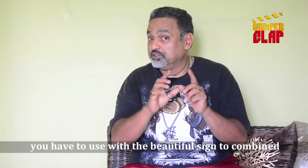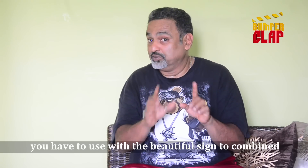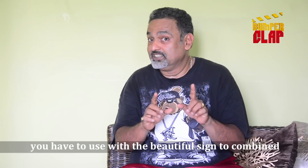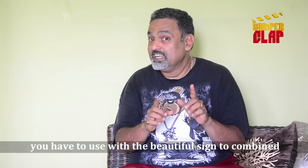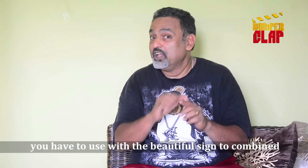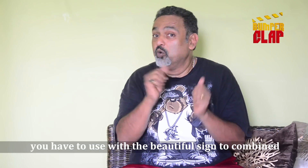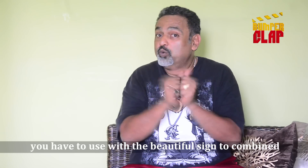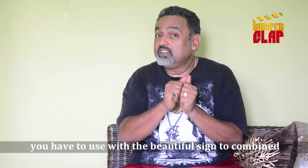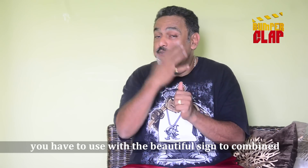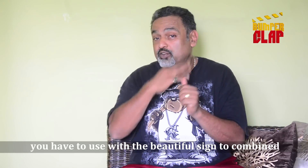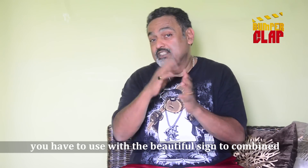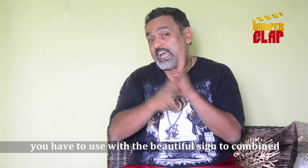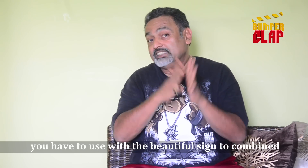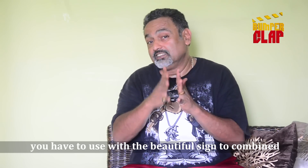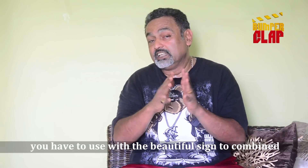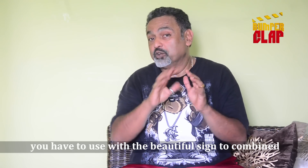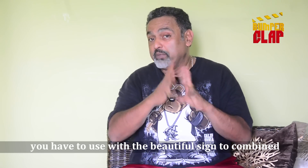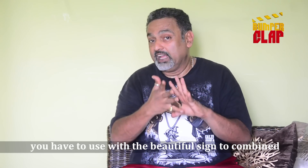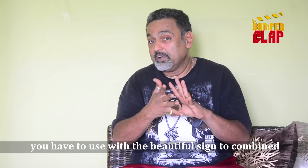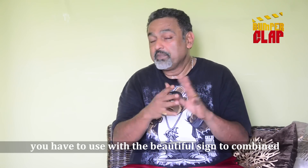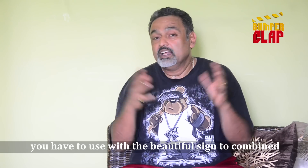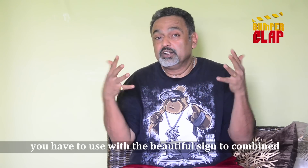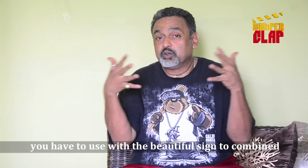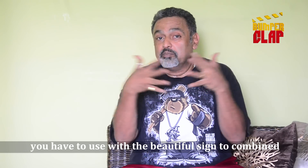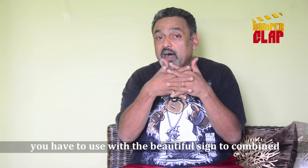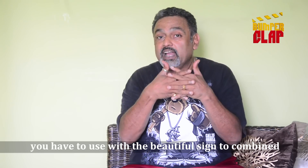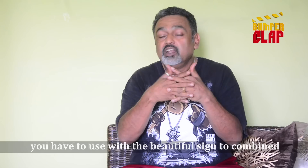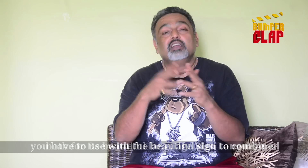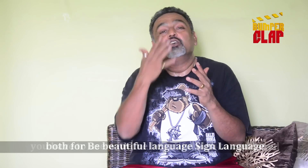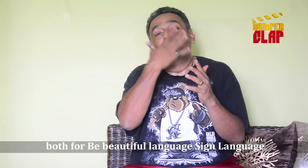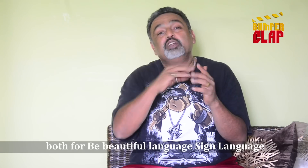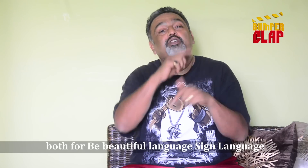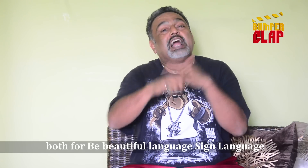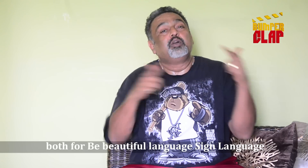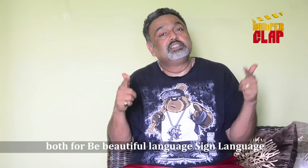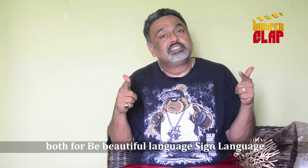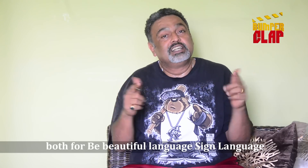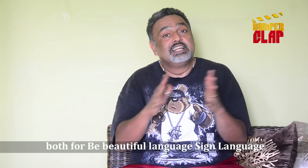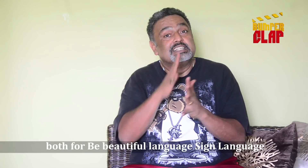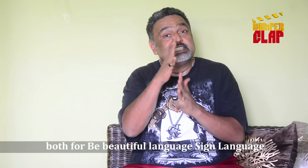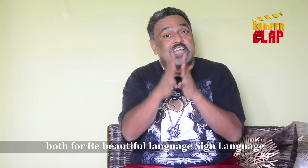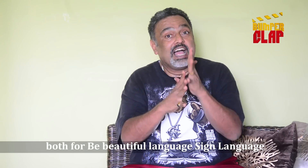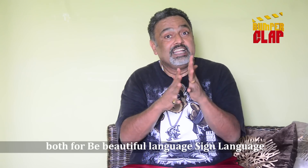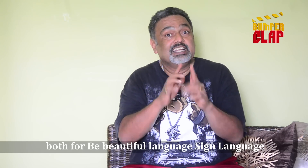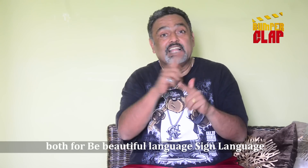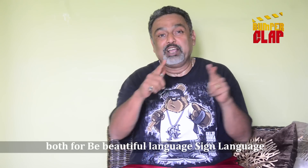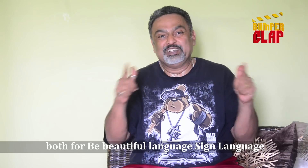use with the beautiful signs that you have made to combine the beautiful language, sign language.